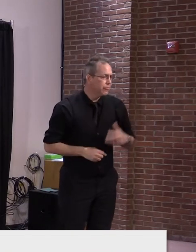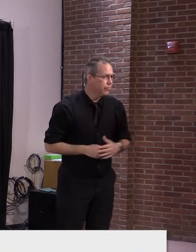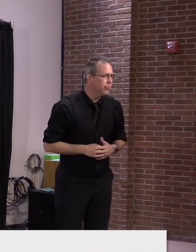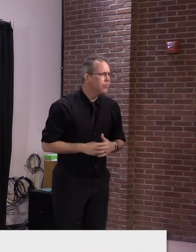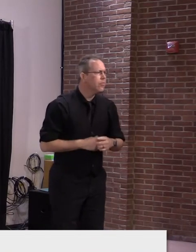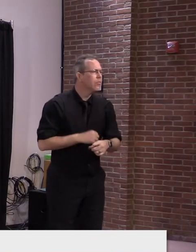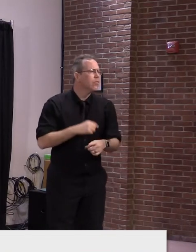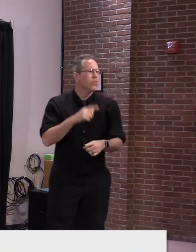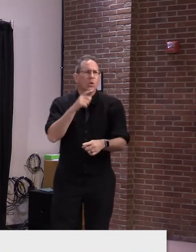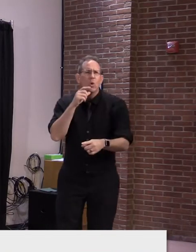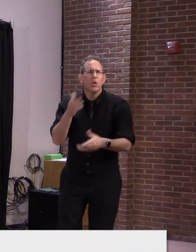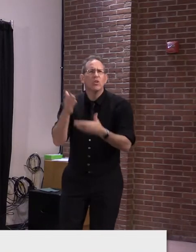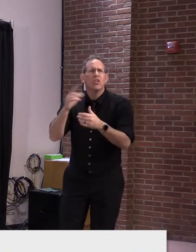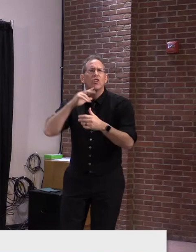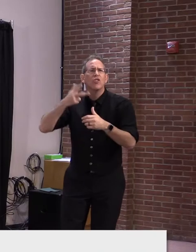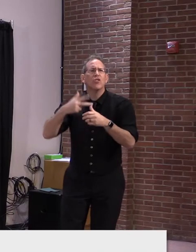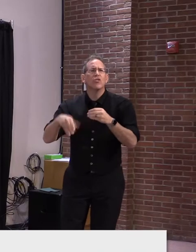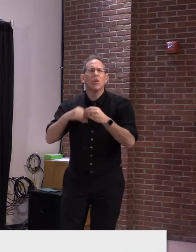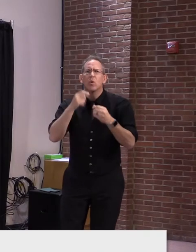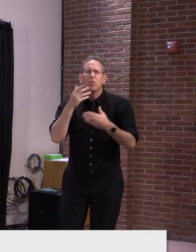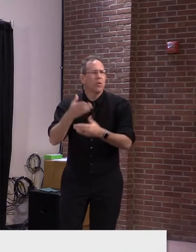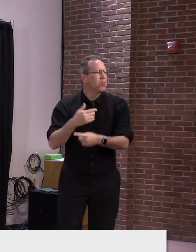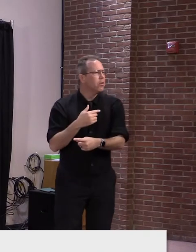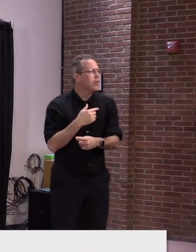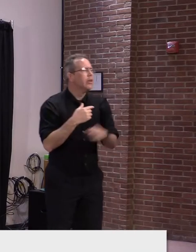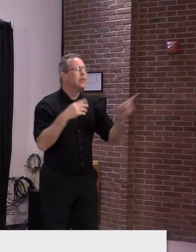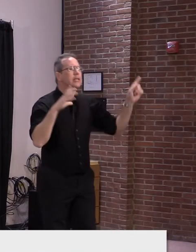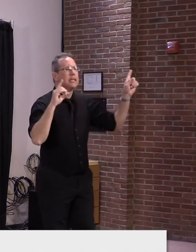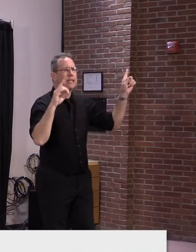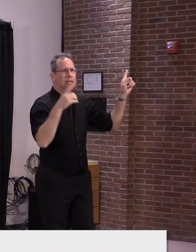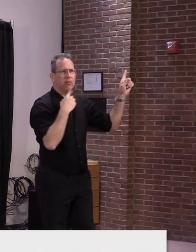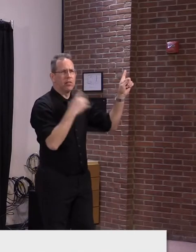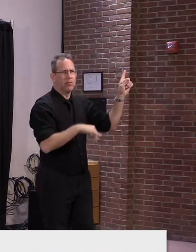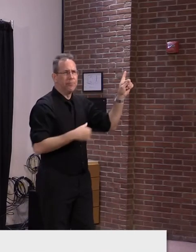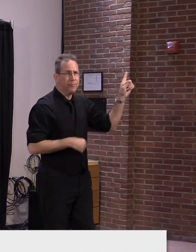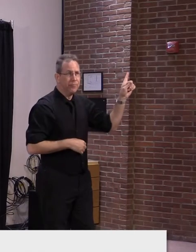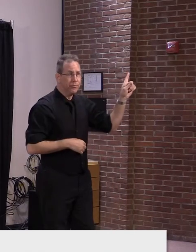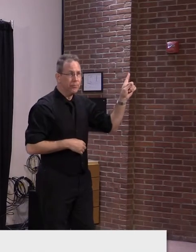that information to me. Got it. Thank you very much.